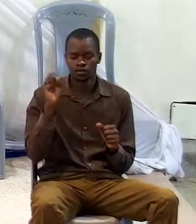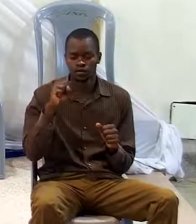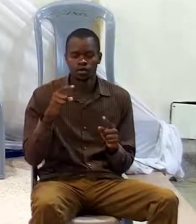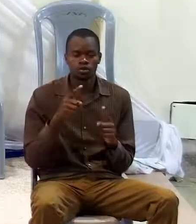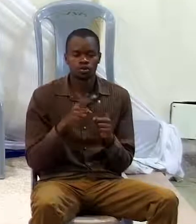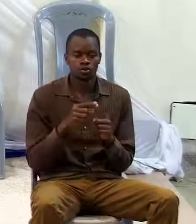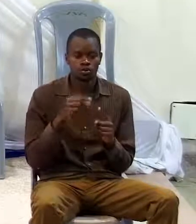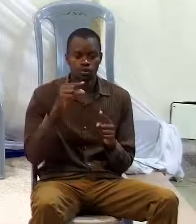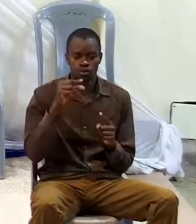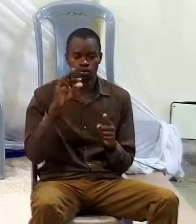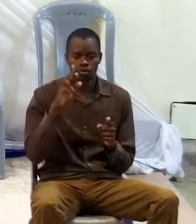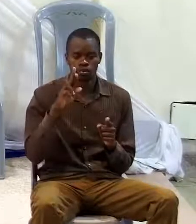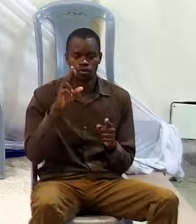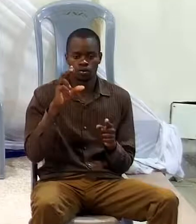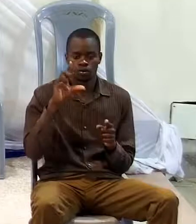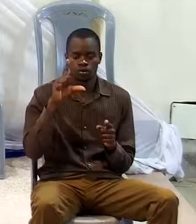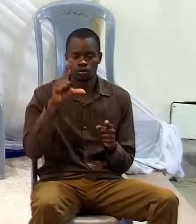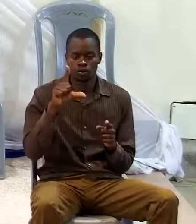it